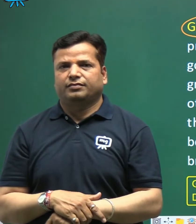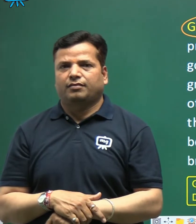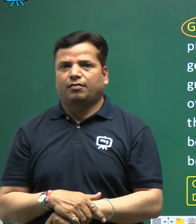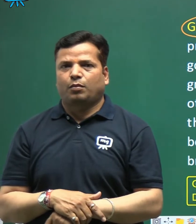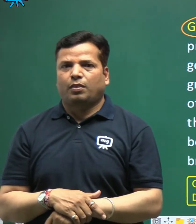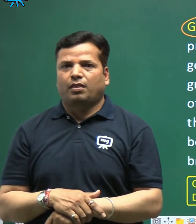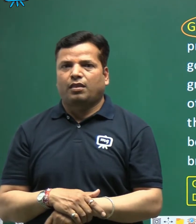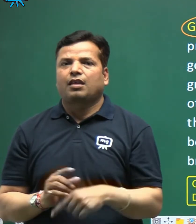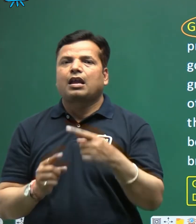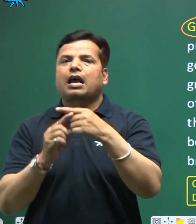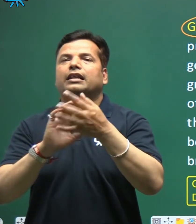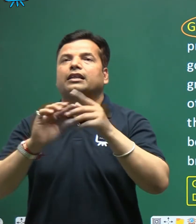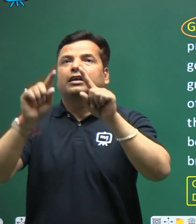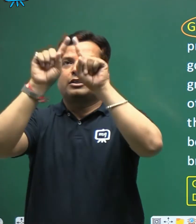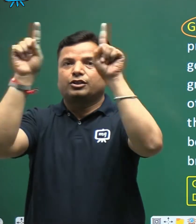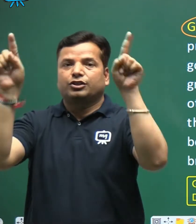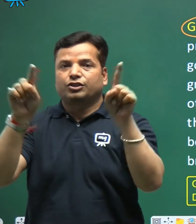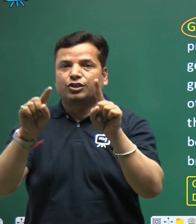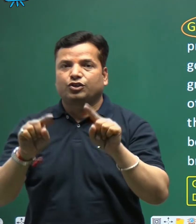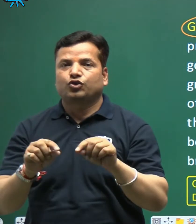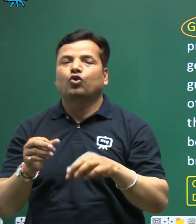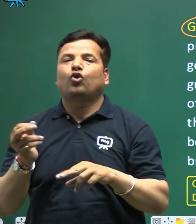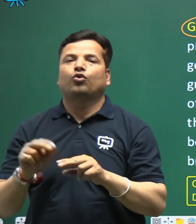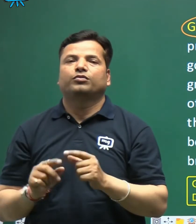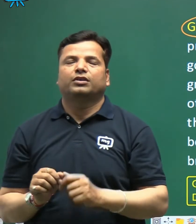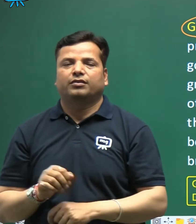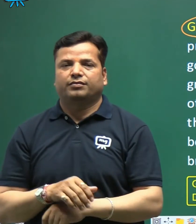the statue of the